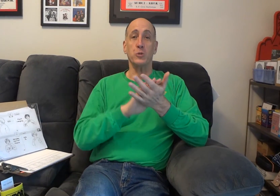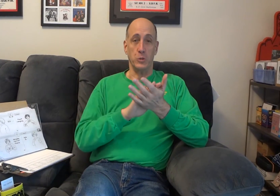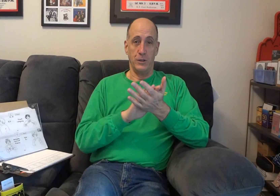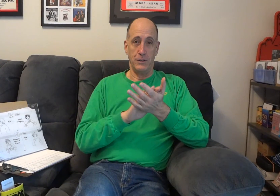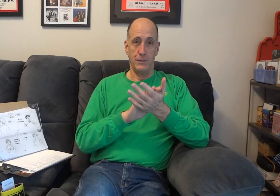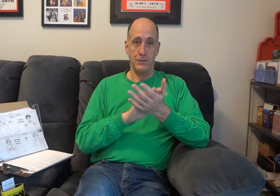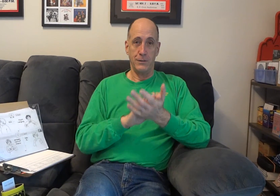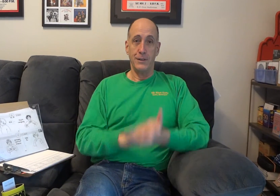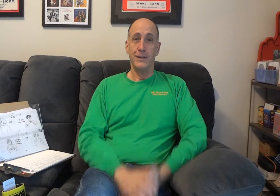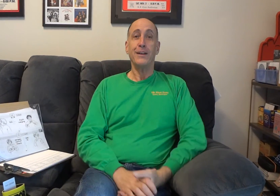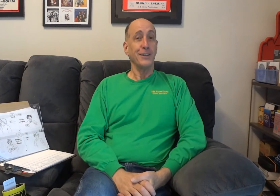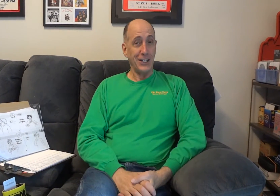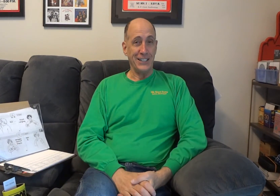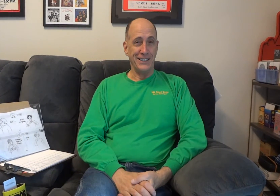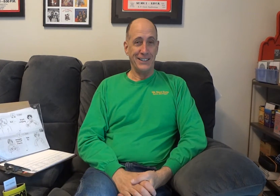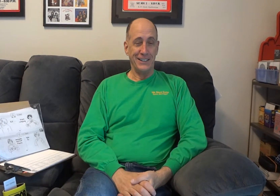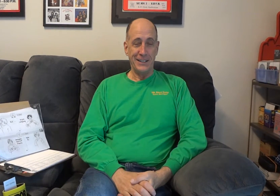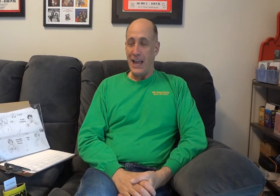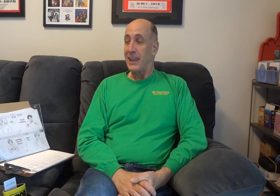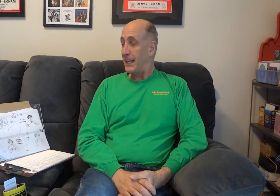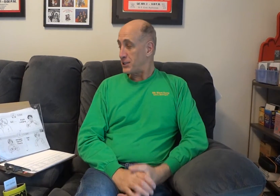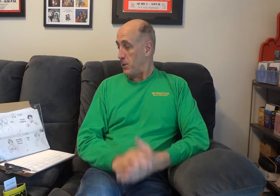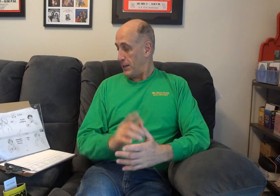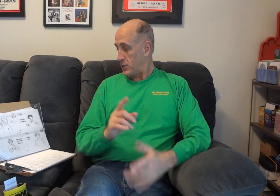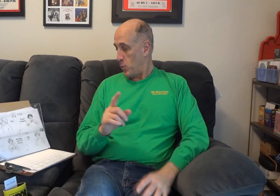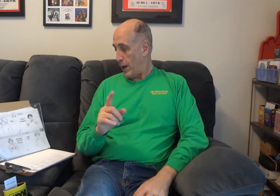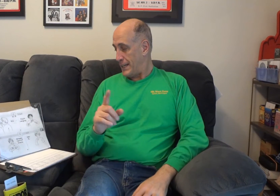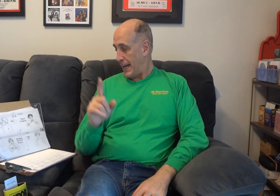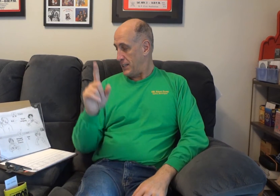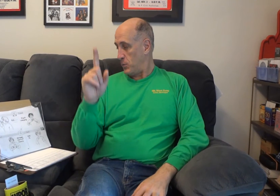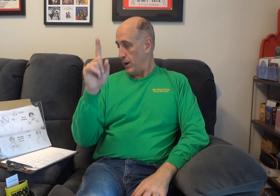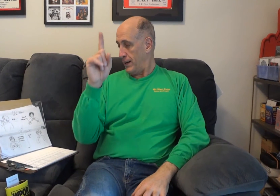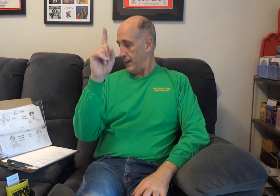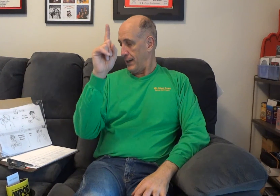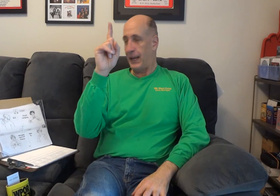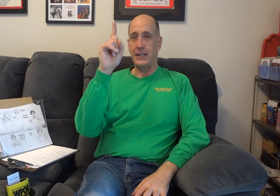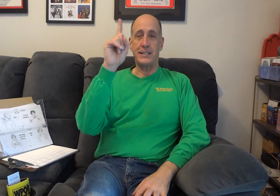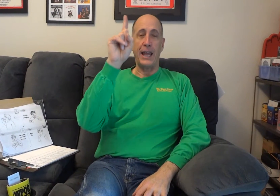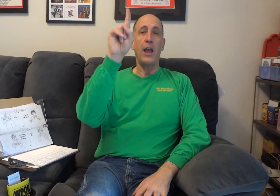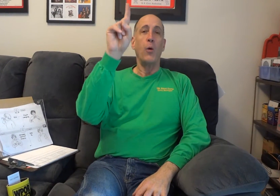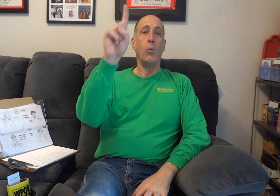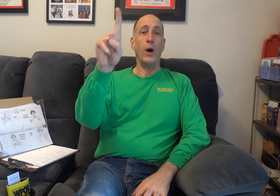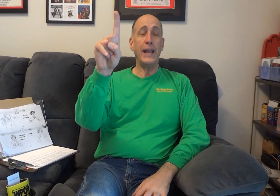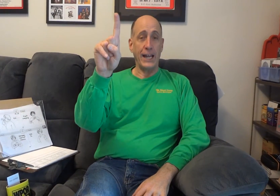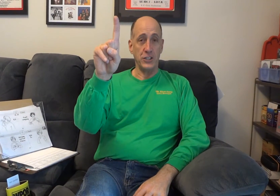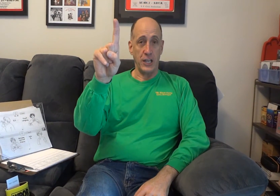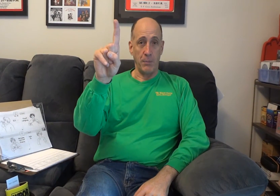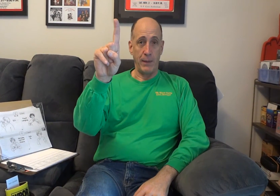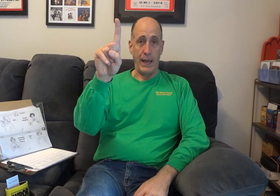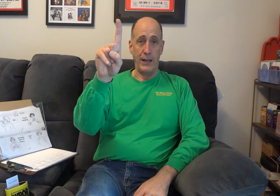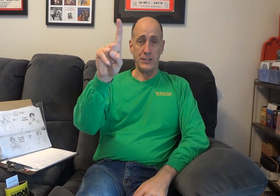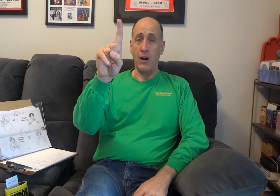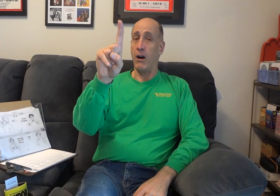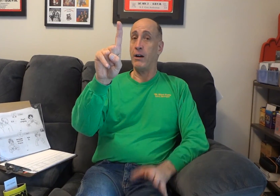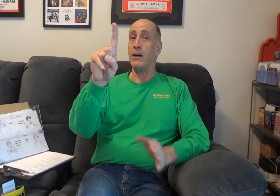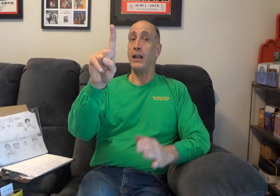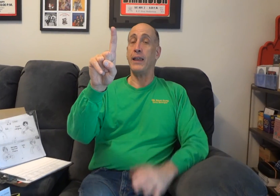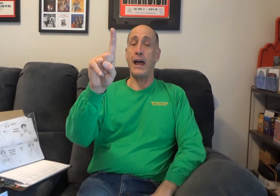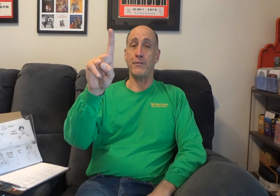school. Good. Let's go on to 191. It's a one-hand shape, as are a lot of